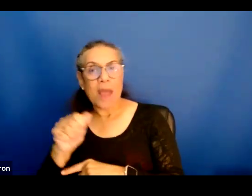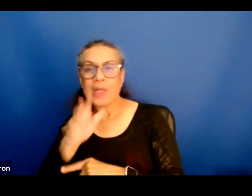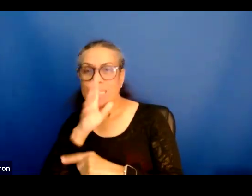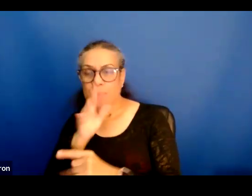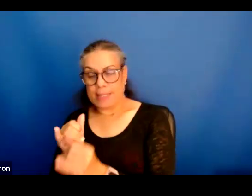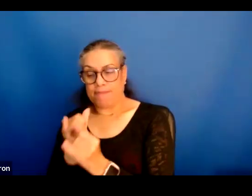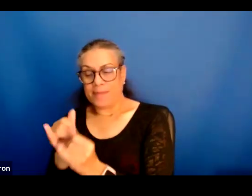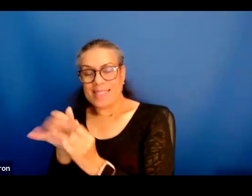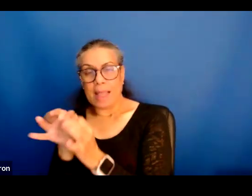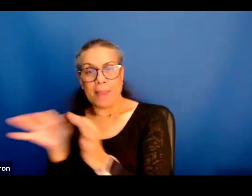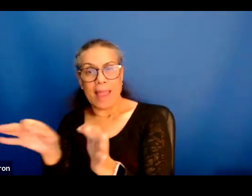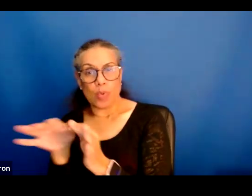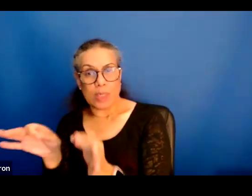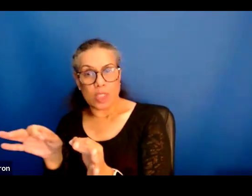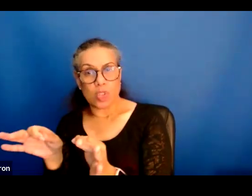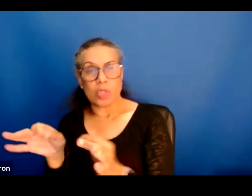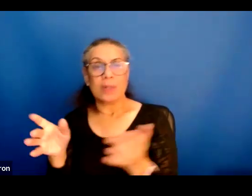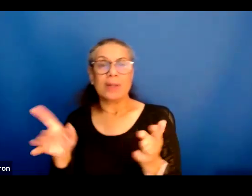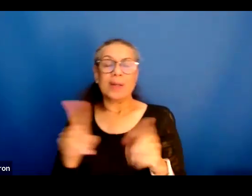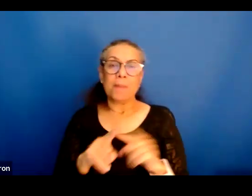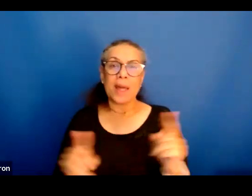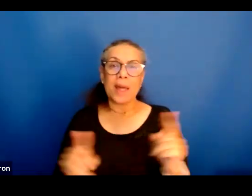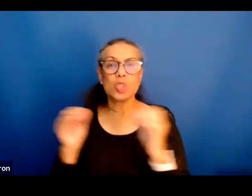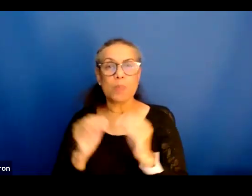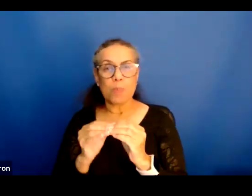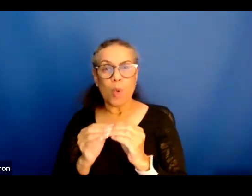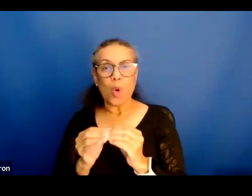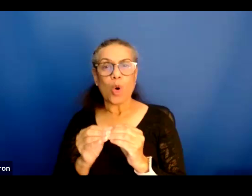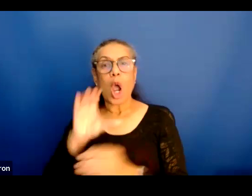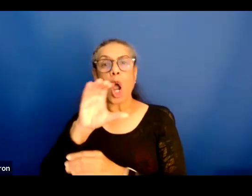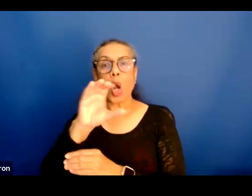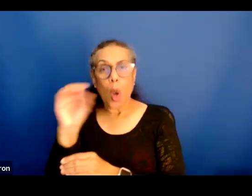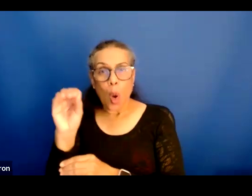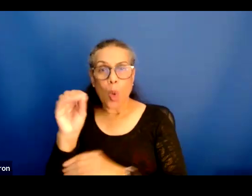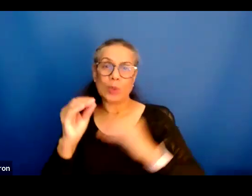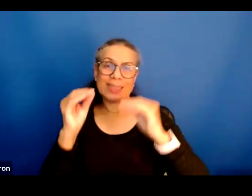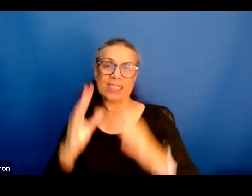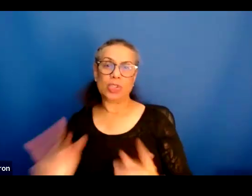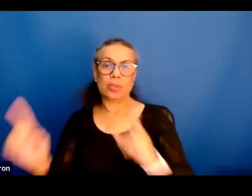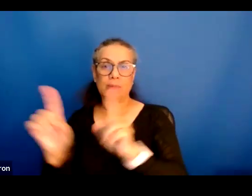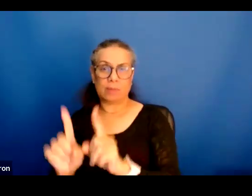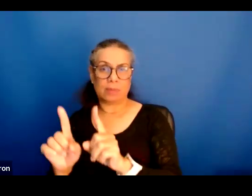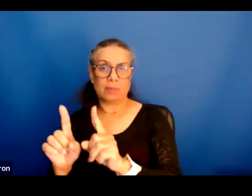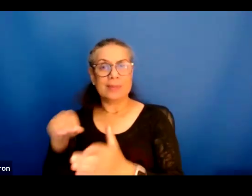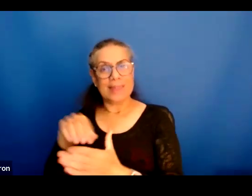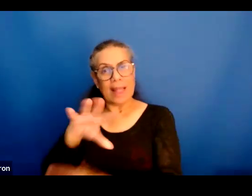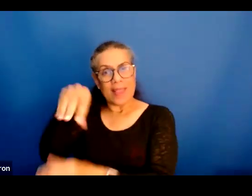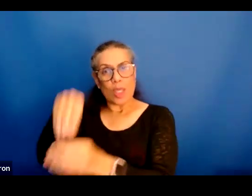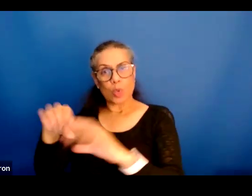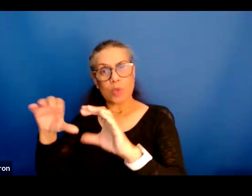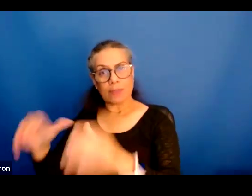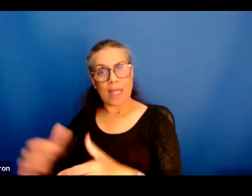well. But there's just more co-teaching and teaming together, and